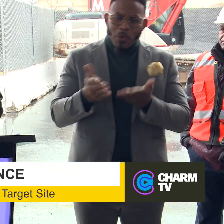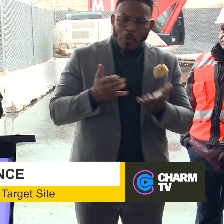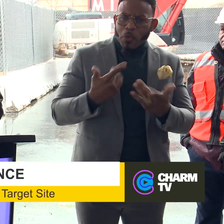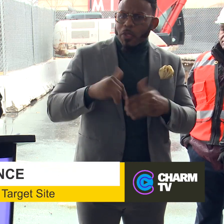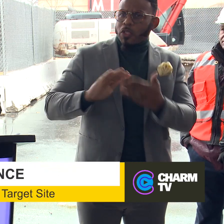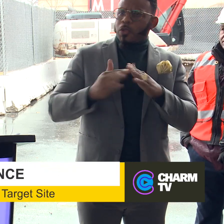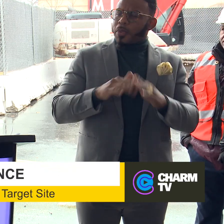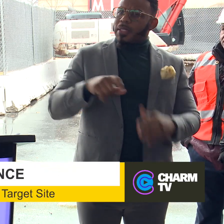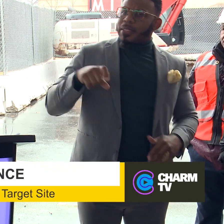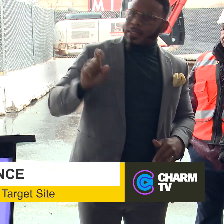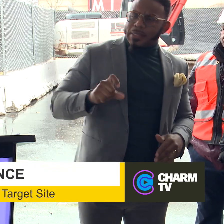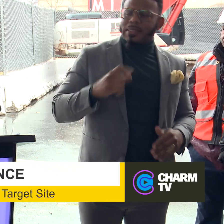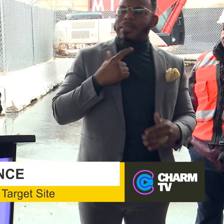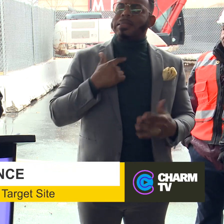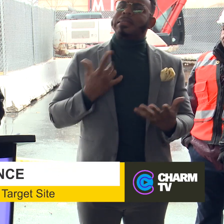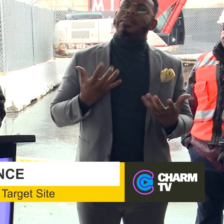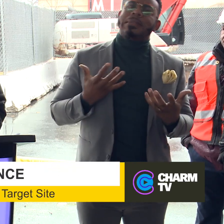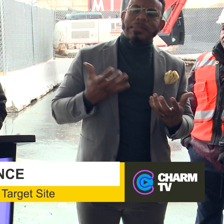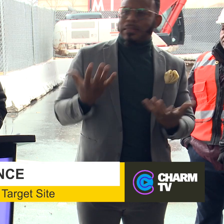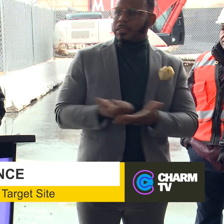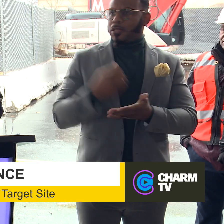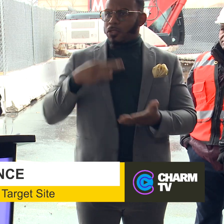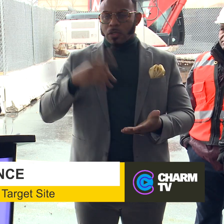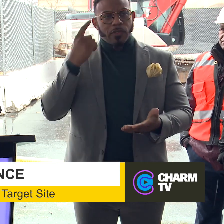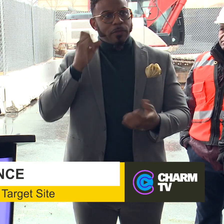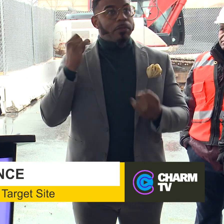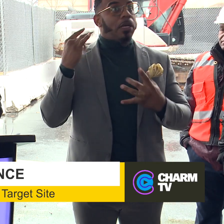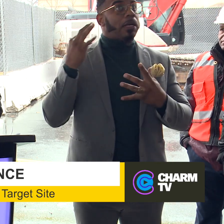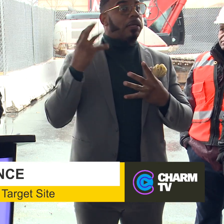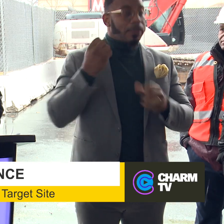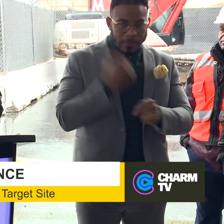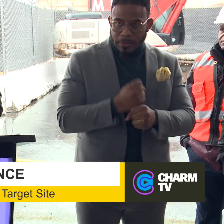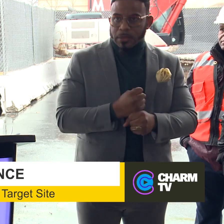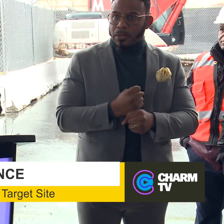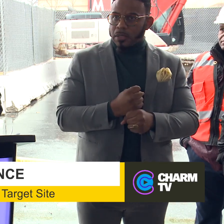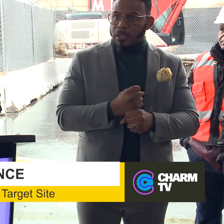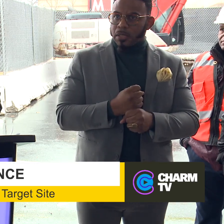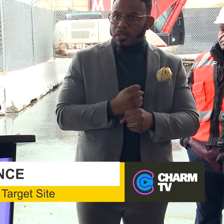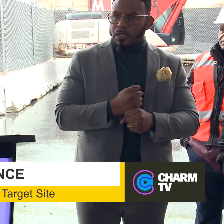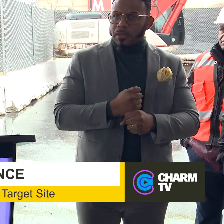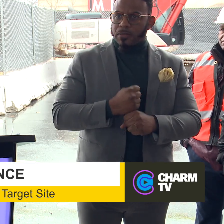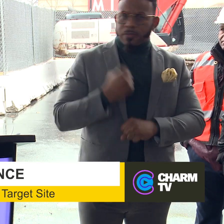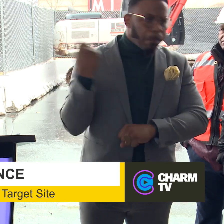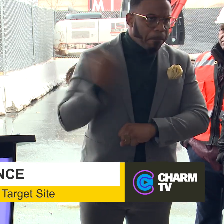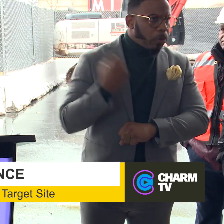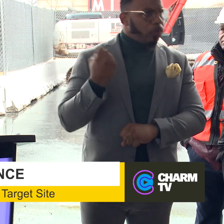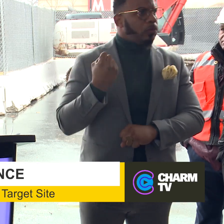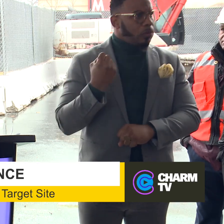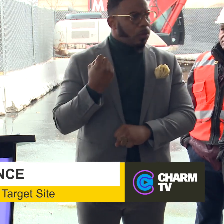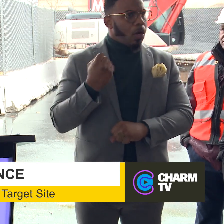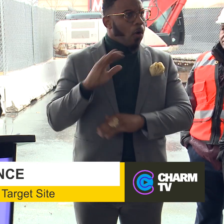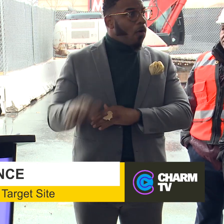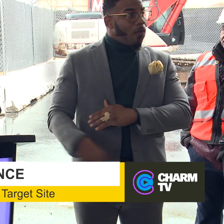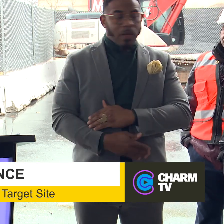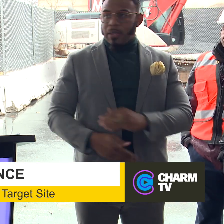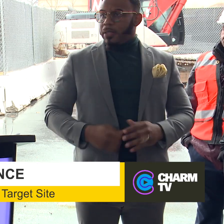what this community had desperately deserved for decades. It shut it on us